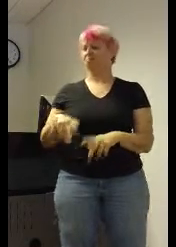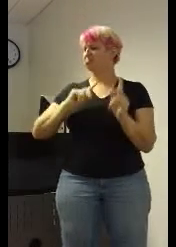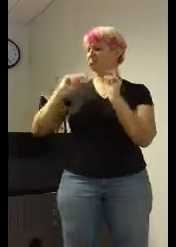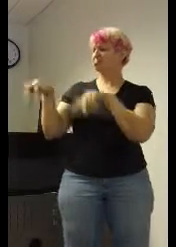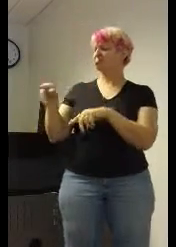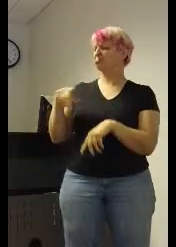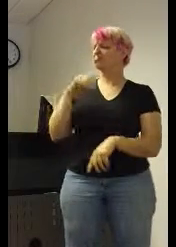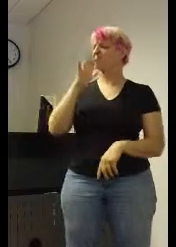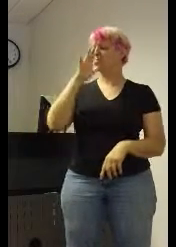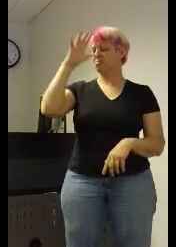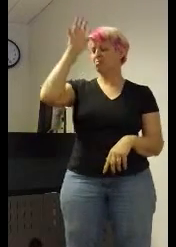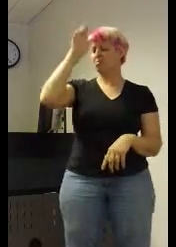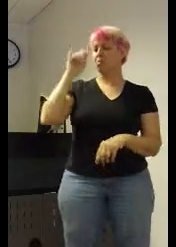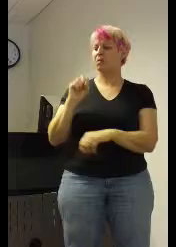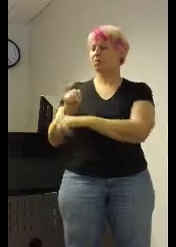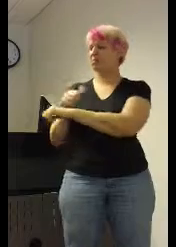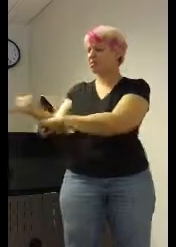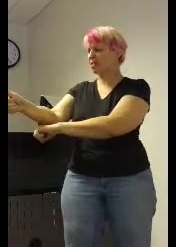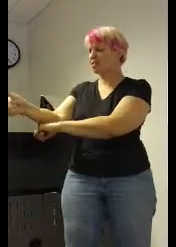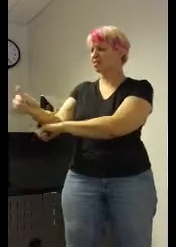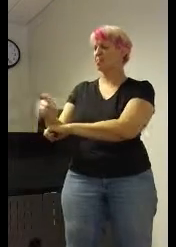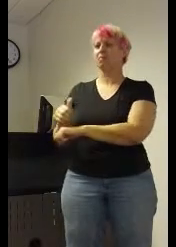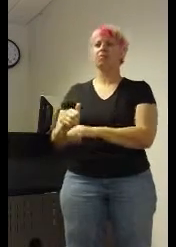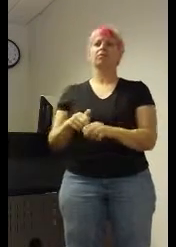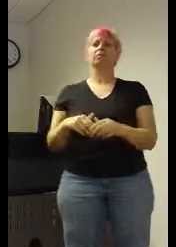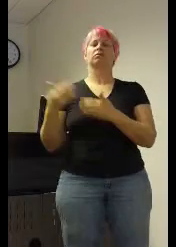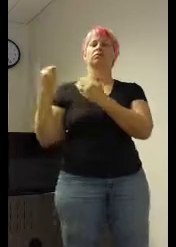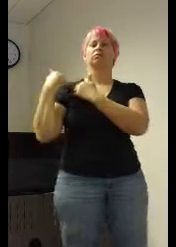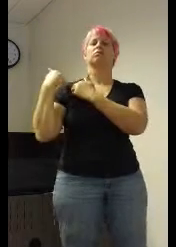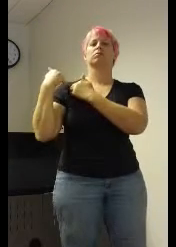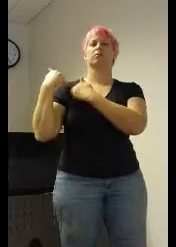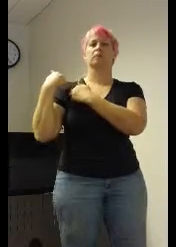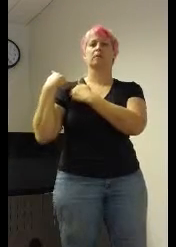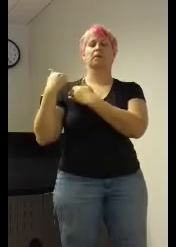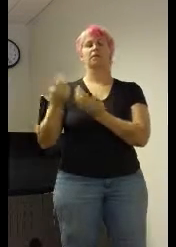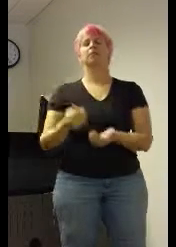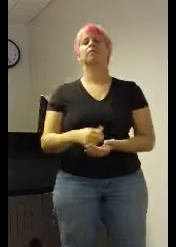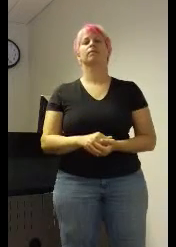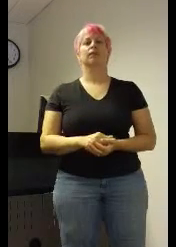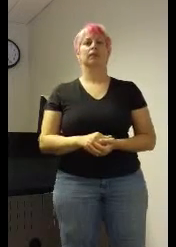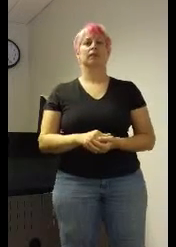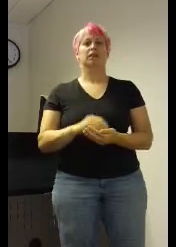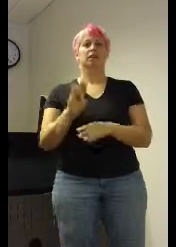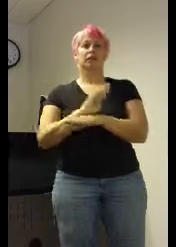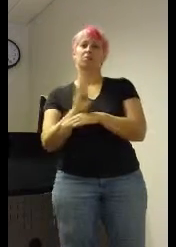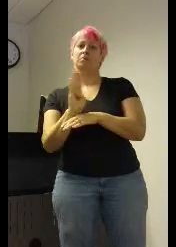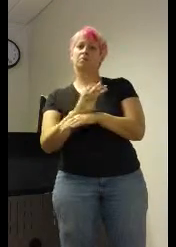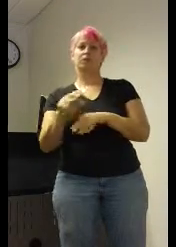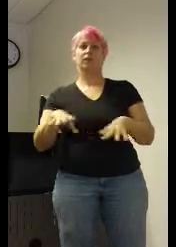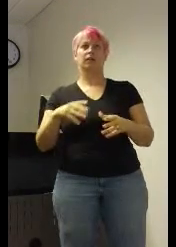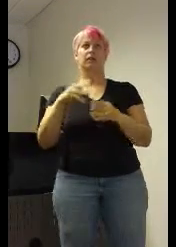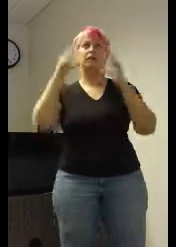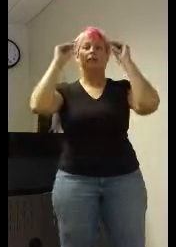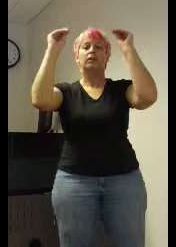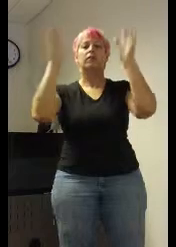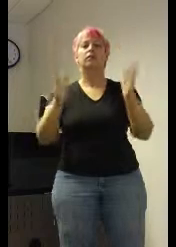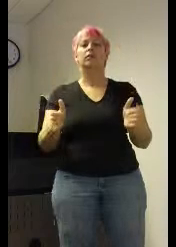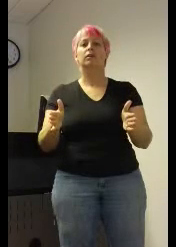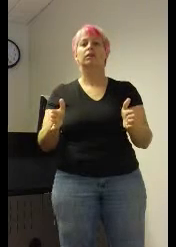lazy. They don't want to parent their kids. Busy teachers, they think, well, maybe someone would rather have these